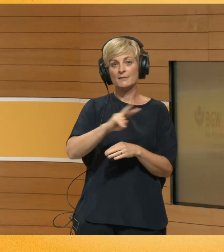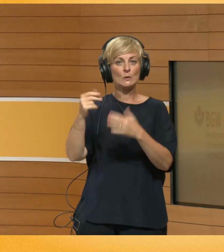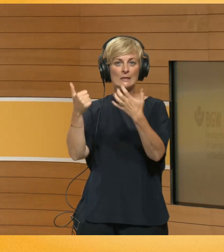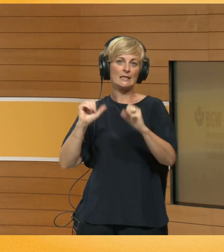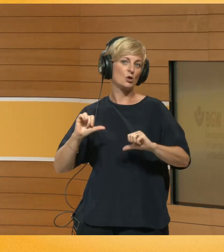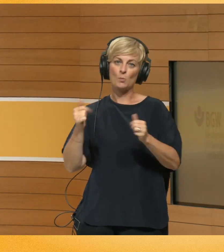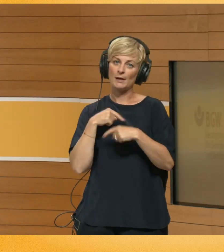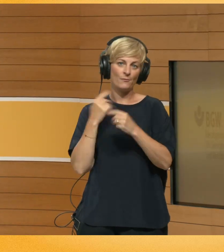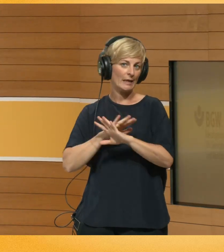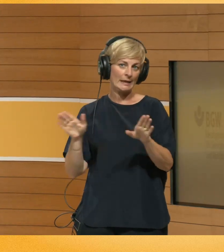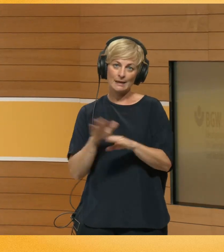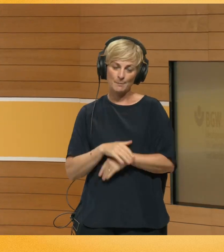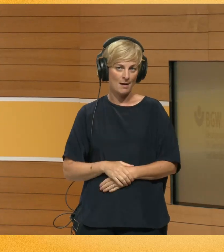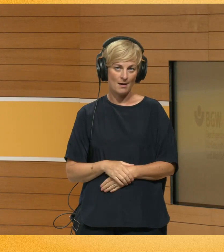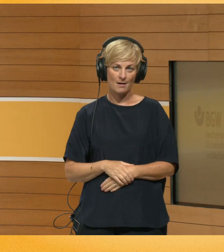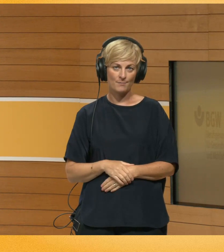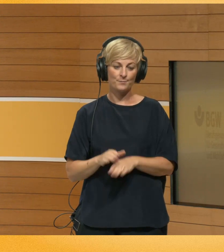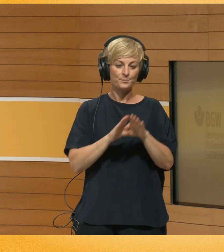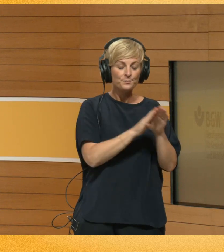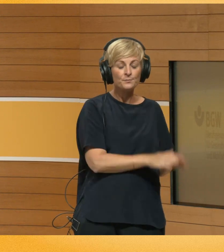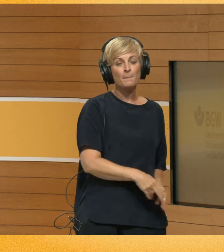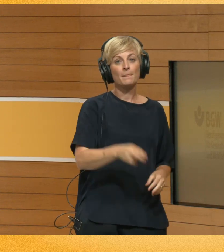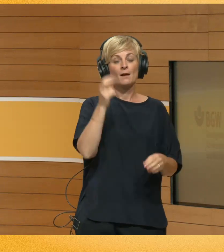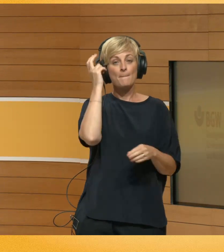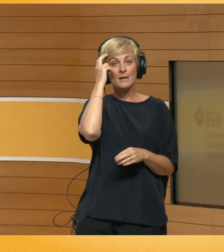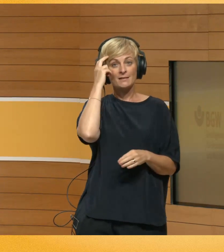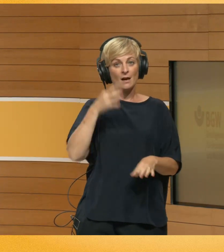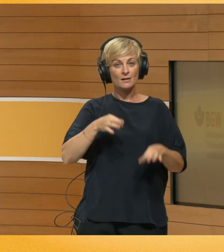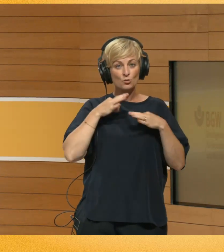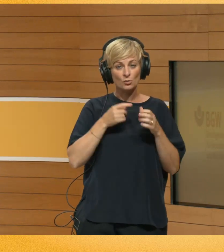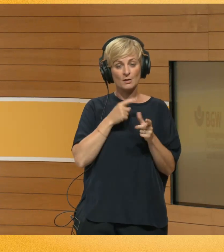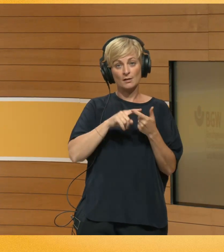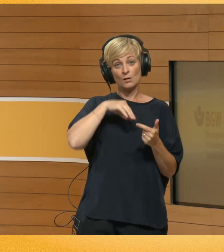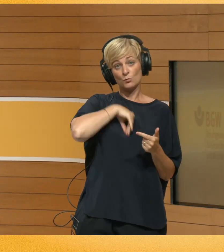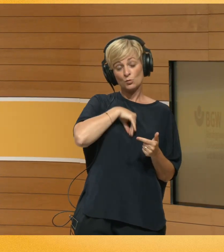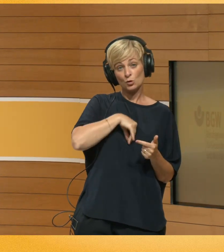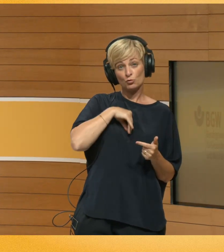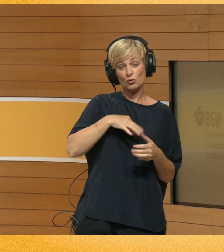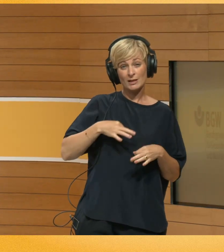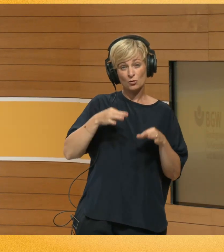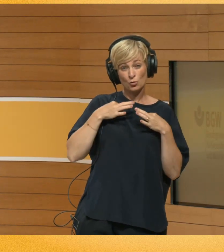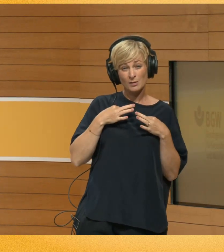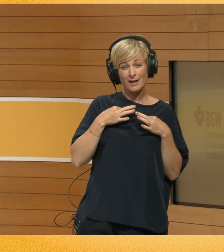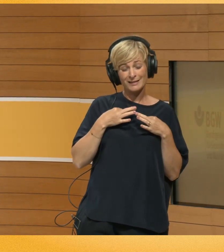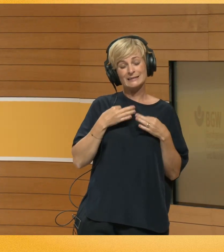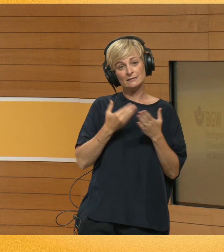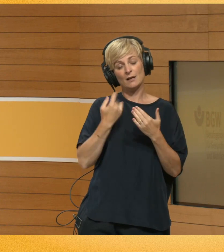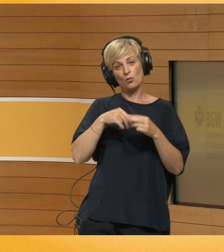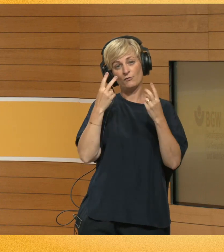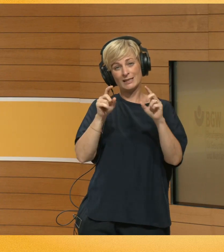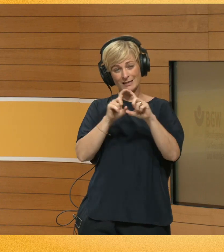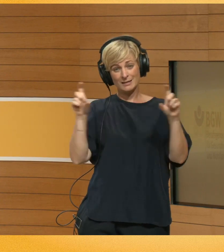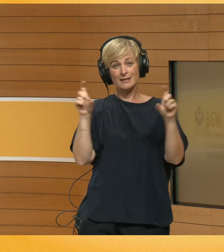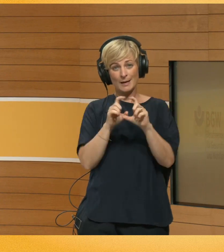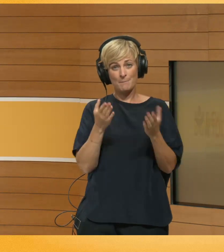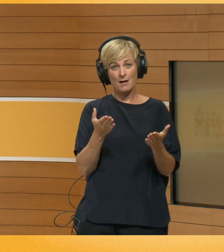When we talk about mental health and well-being, I wanted to touch on this because this is significant, particularly in the area and the age that we live in with social